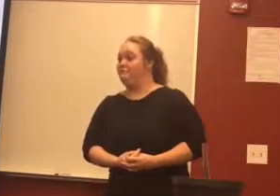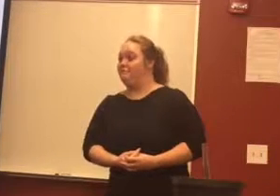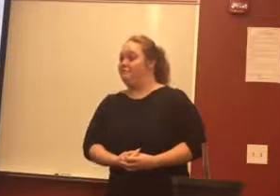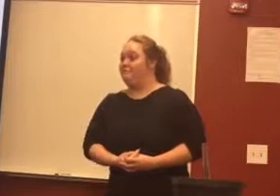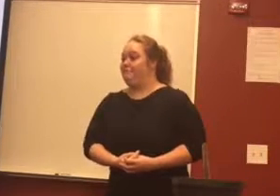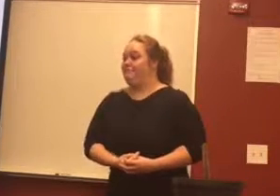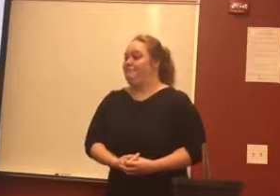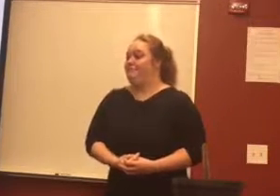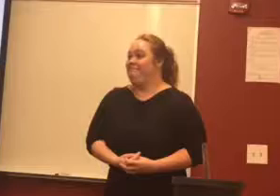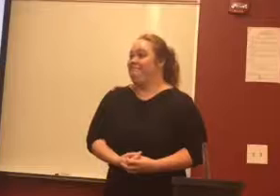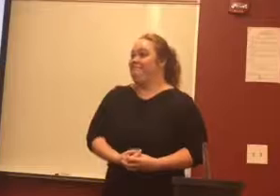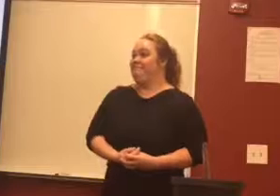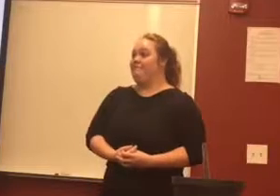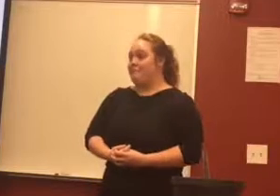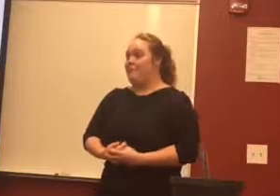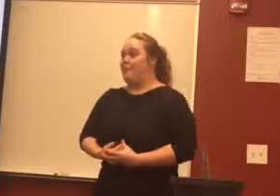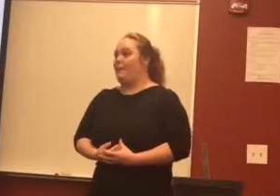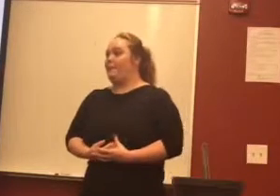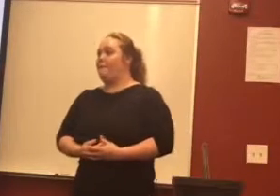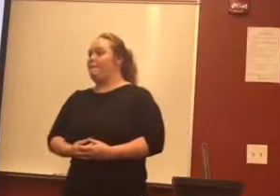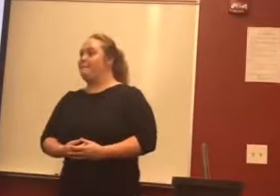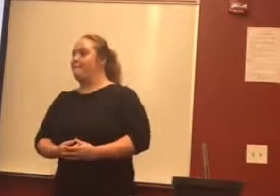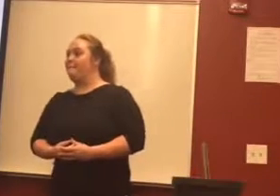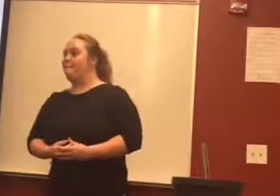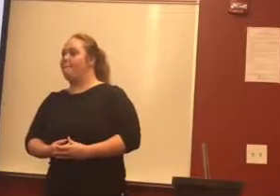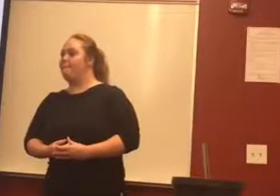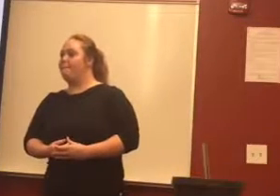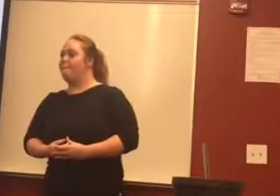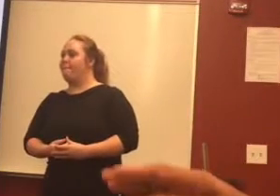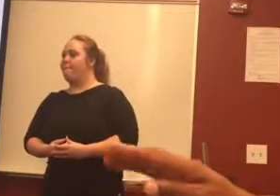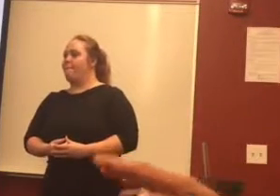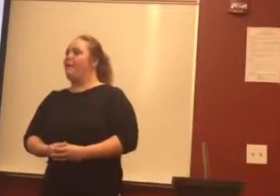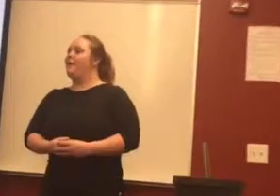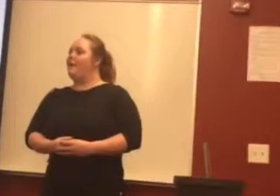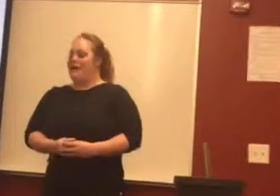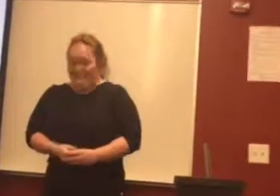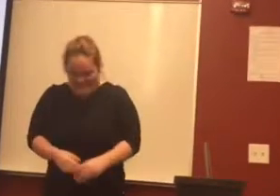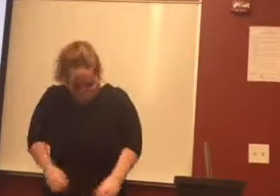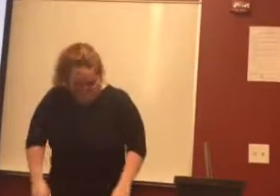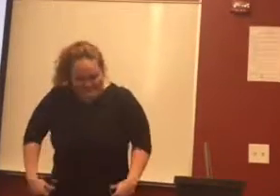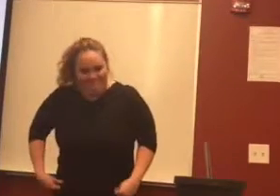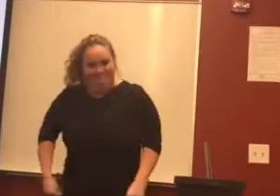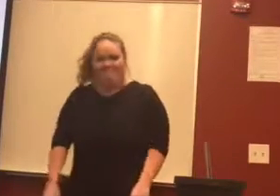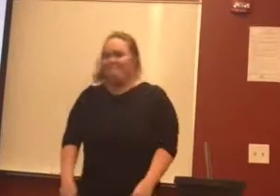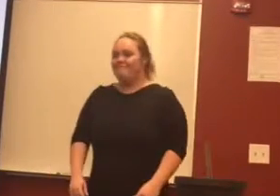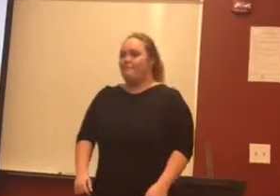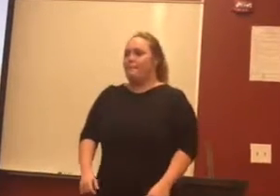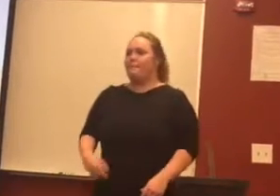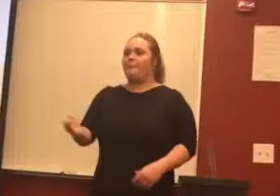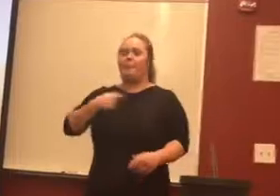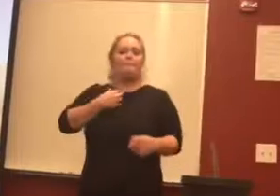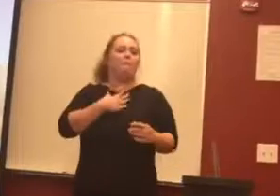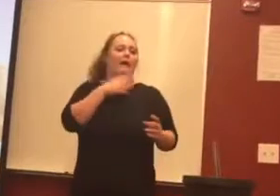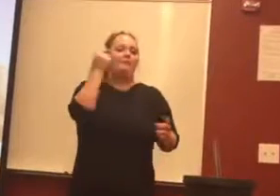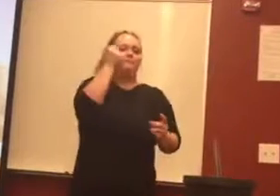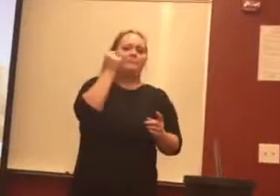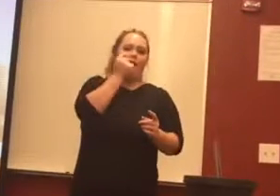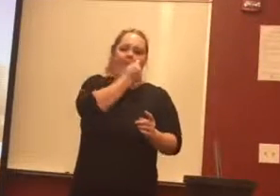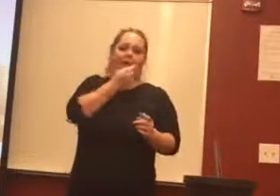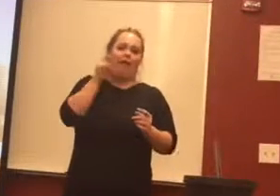the energy. Devin, I like the energy matching, but your eye gaze looks to me to be at the floor. I'm not sure who you're supposed to be